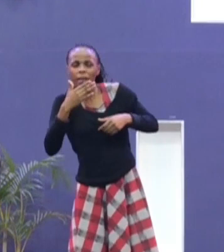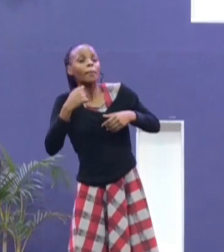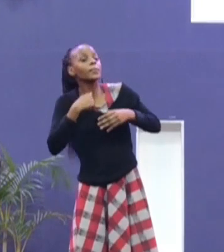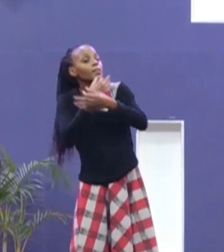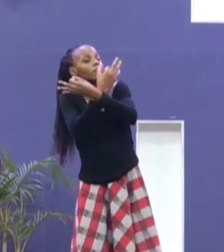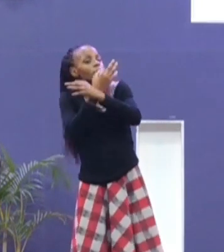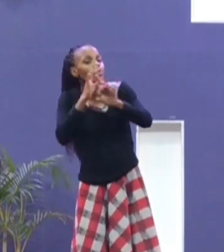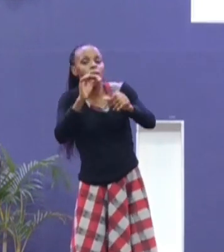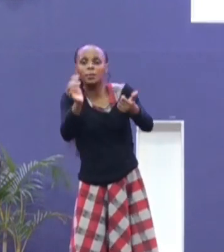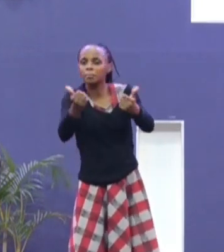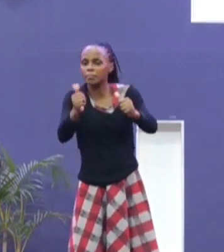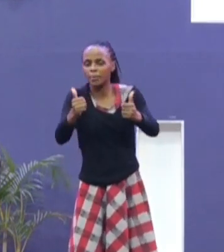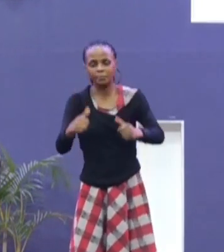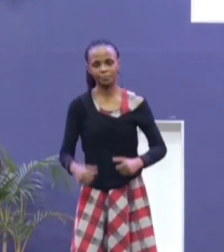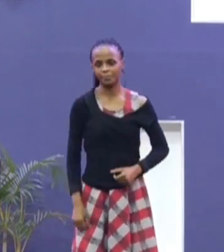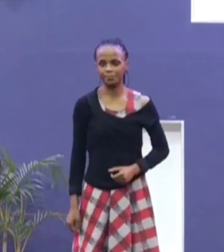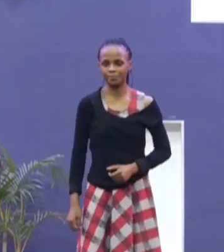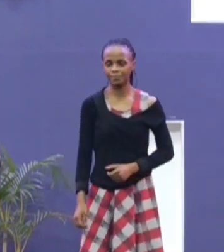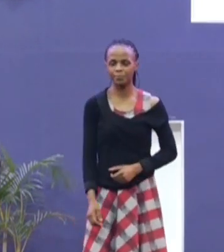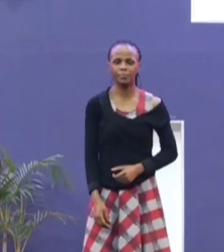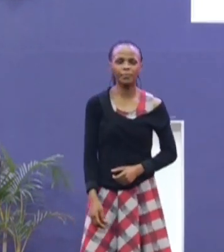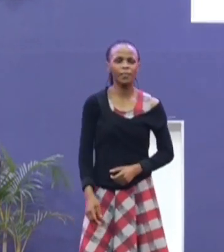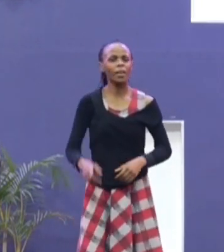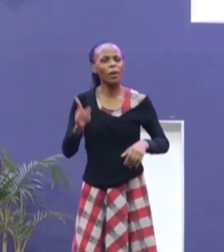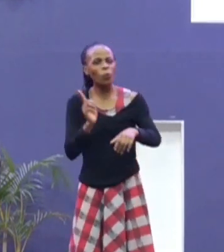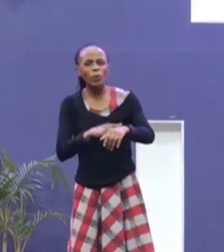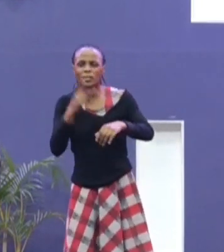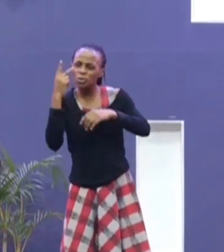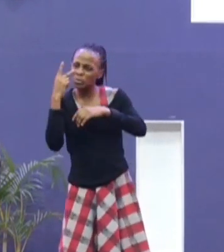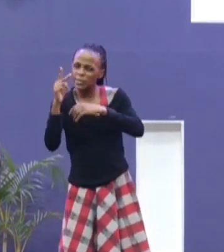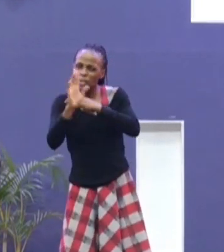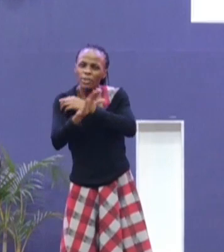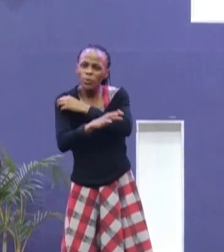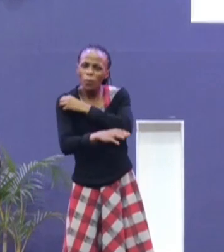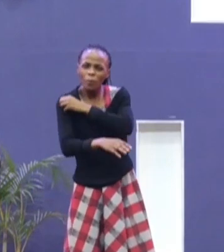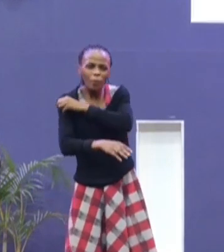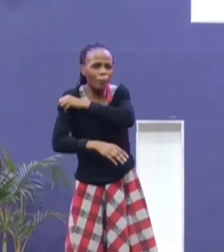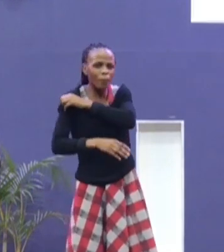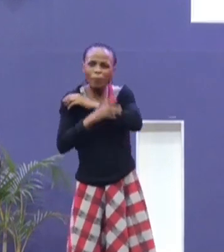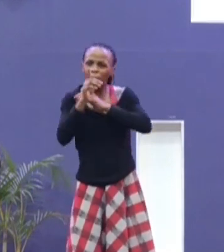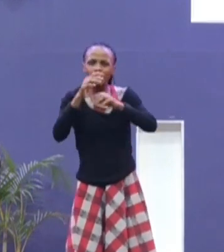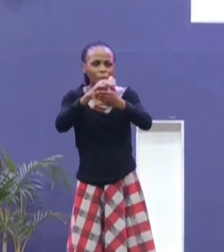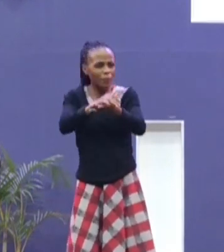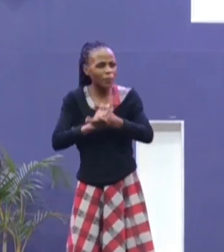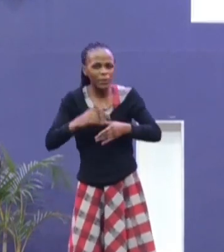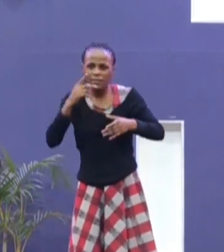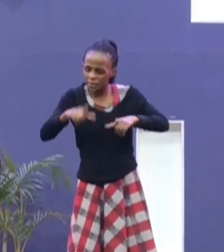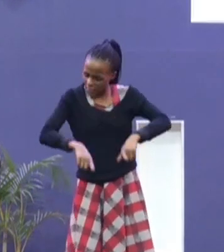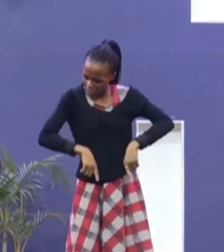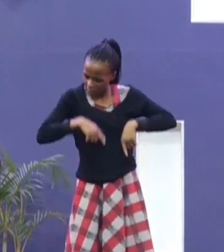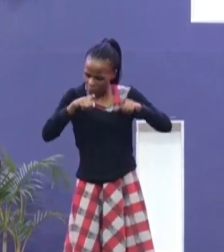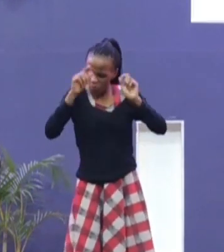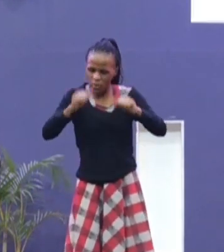obulambo obo yefuno abira dalanti autonda bafuka wadembe. When you look at your marriage life, you can certainly say you are not free in